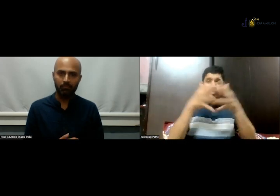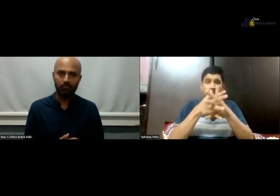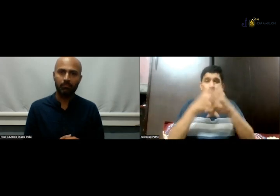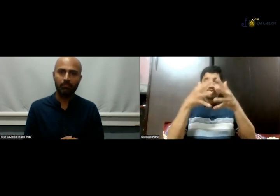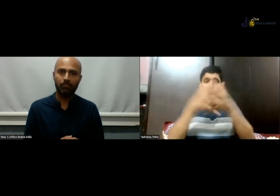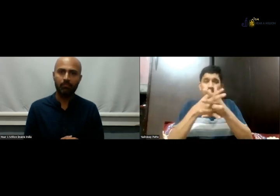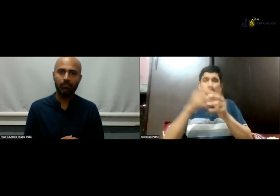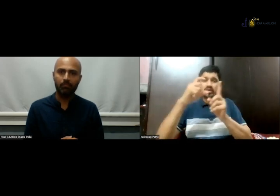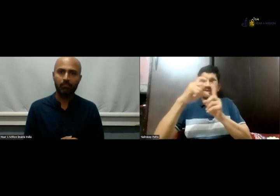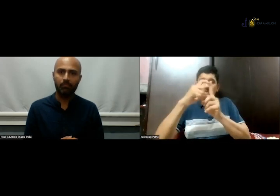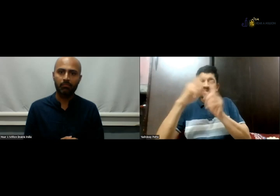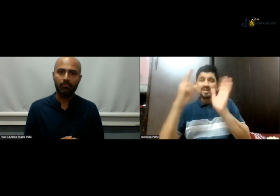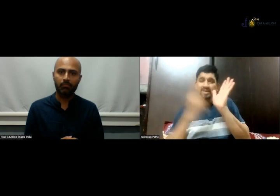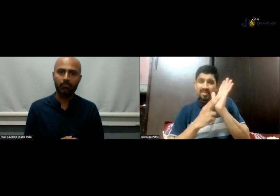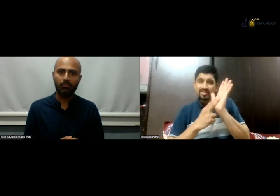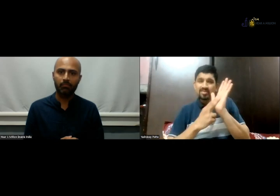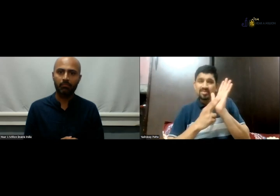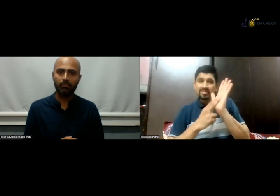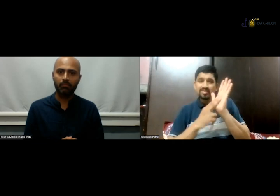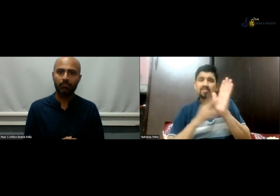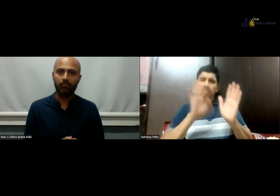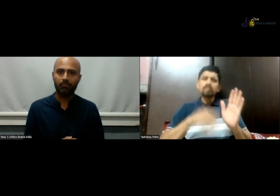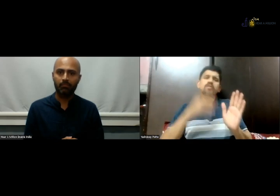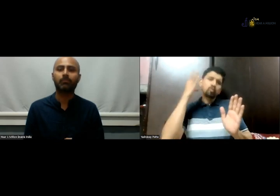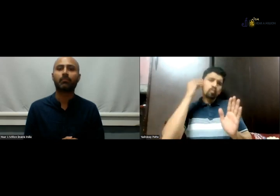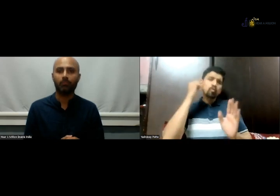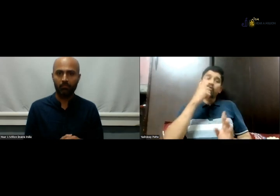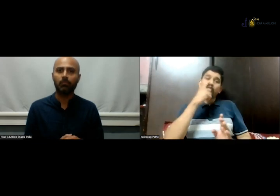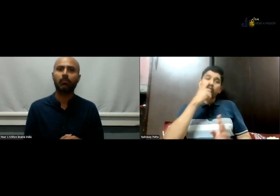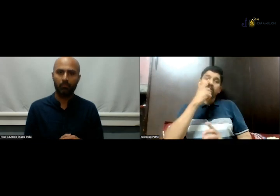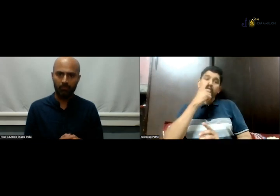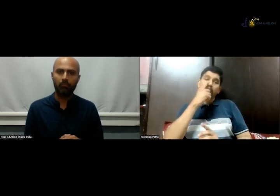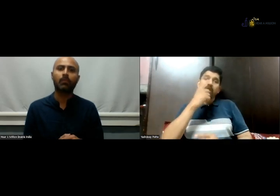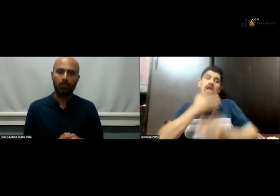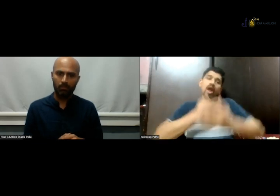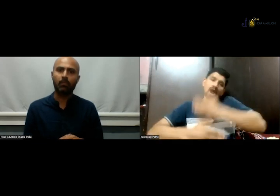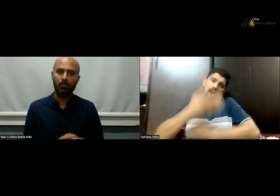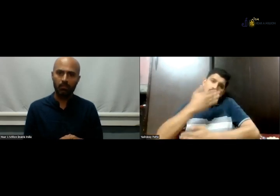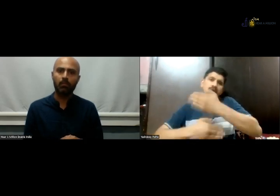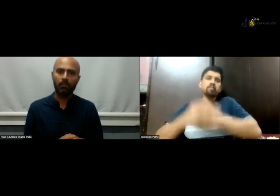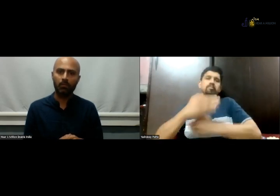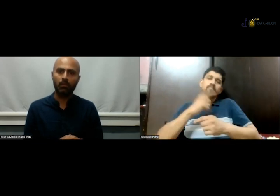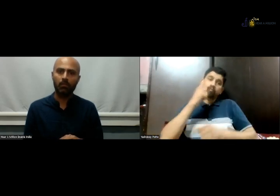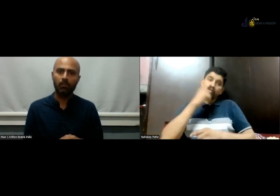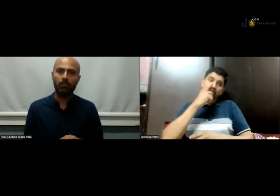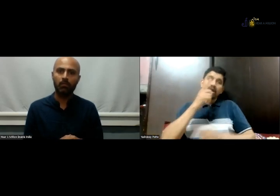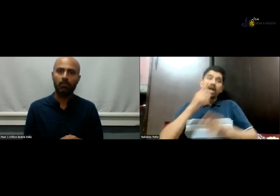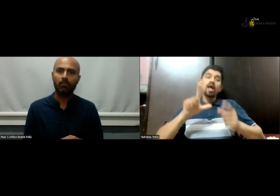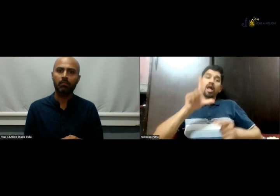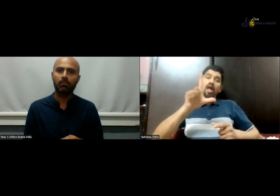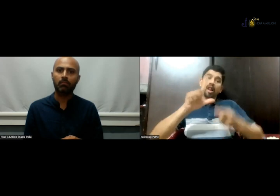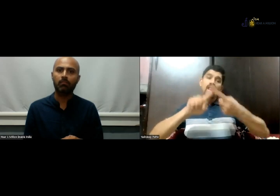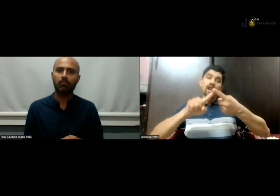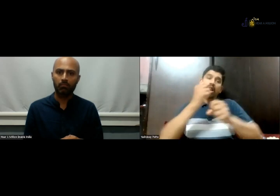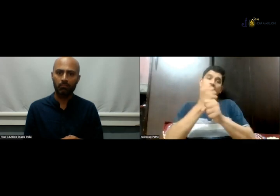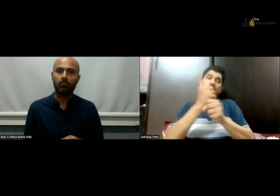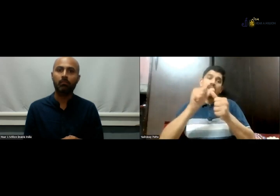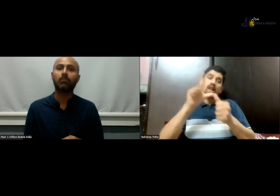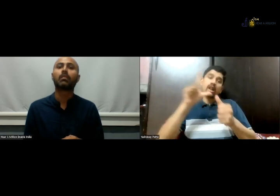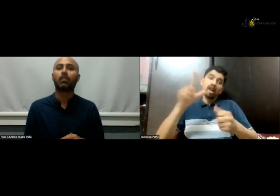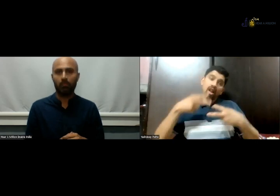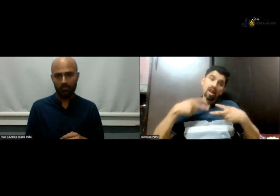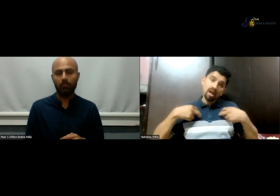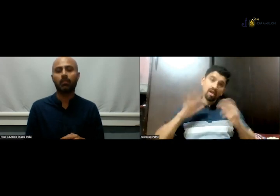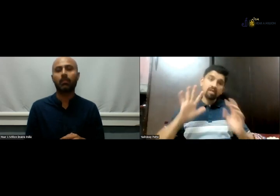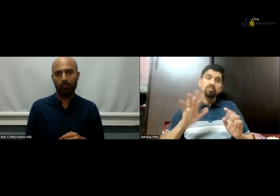that organization as well. And another one, WWDN, that's a hearing women who